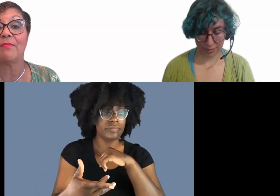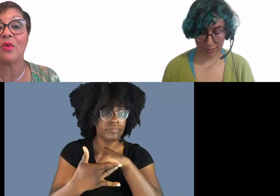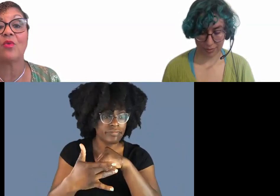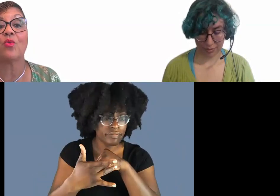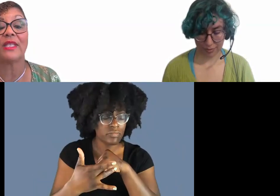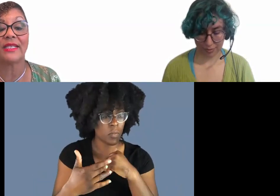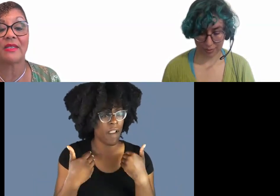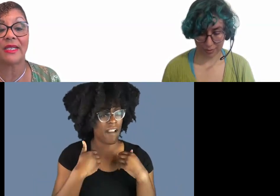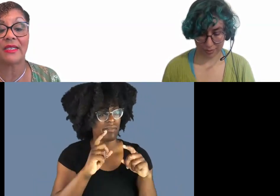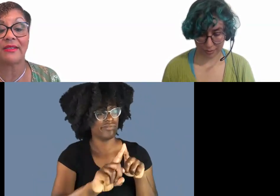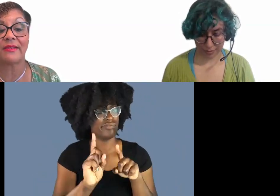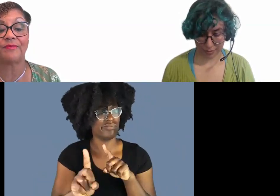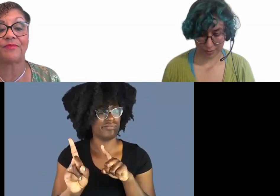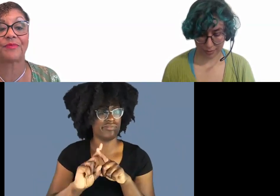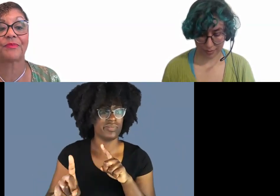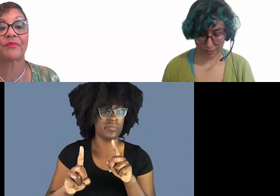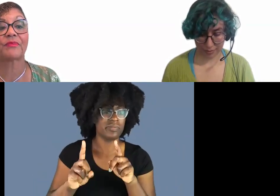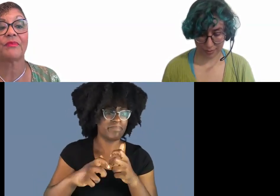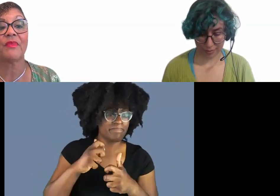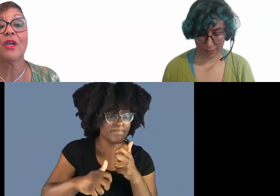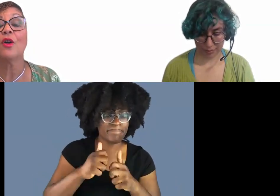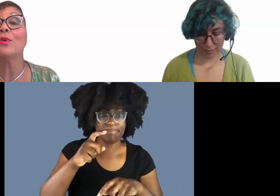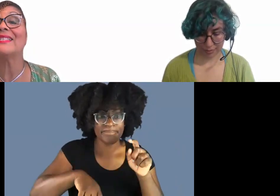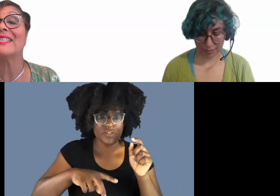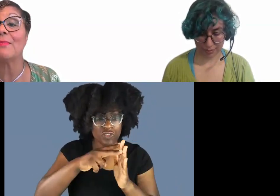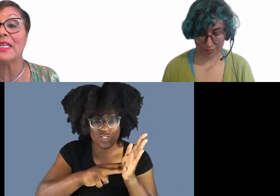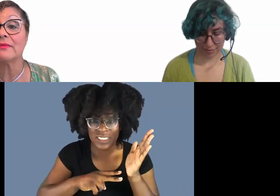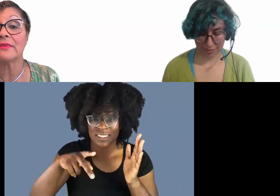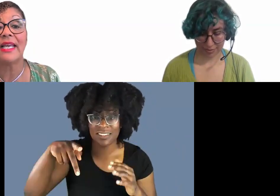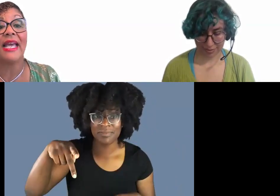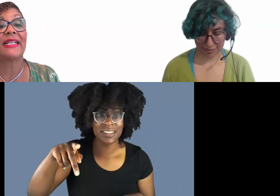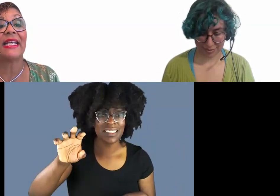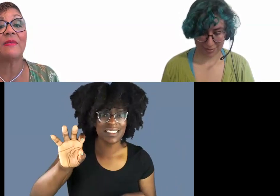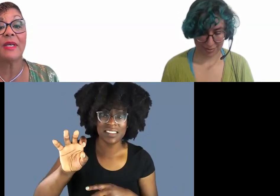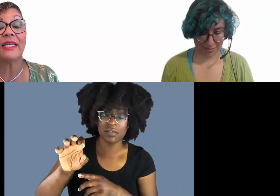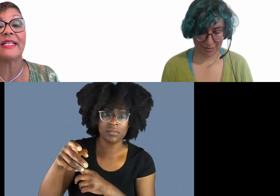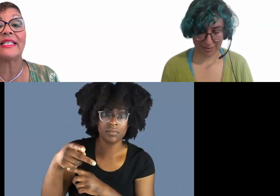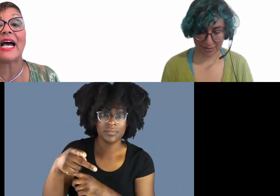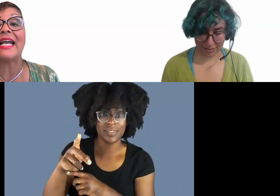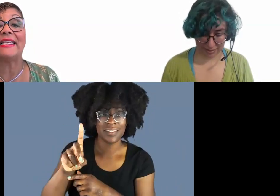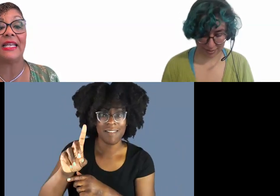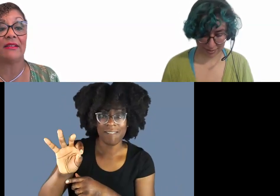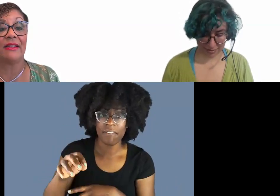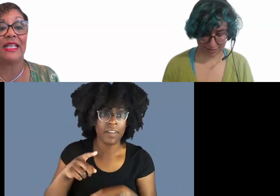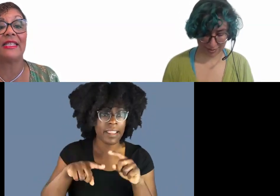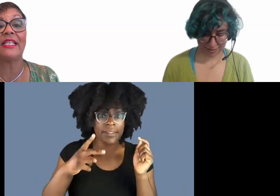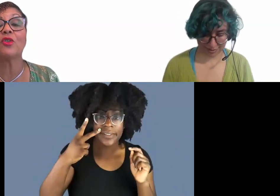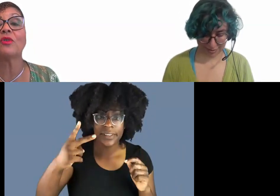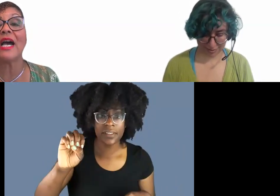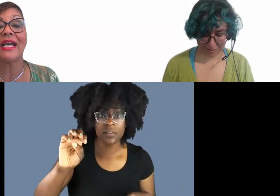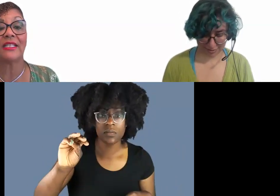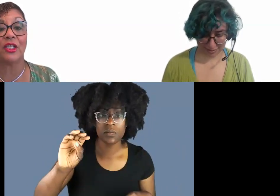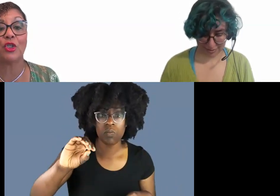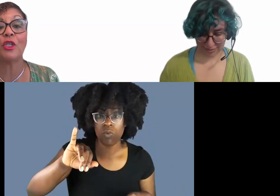by people with disabilities. Put simply, accessibility is the idea that the